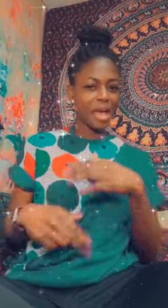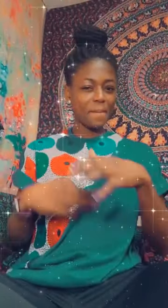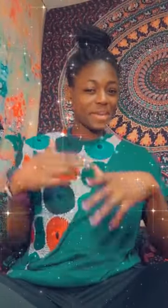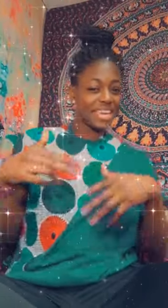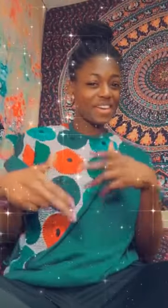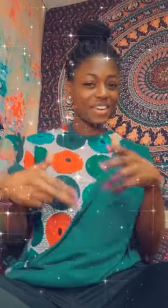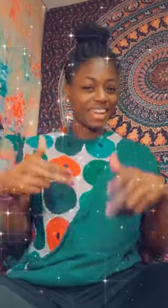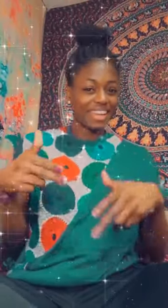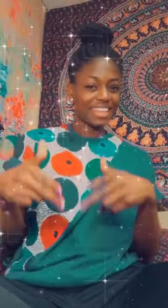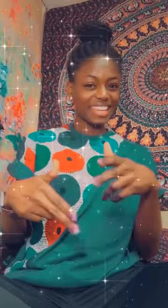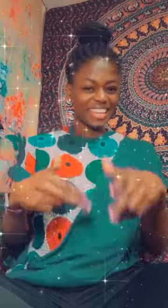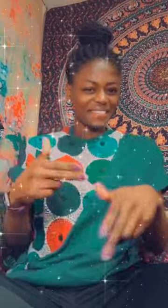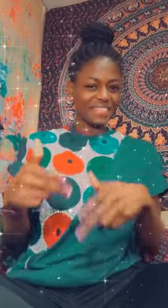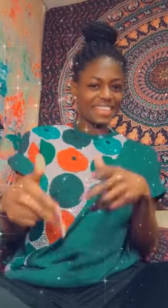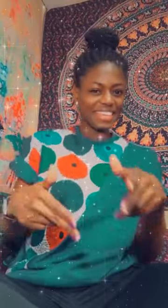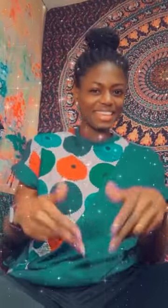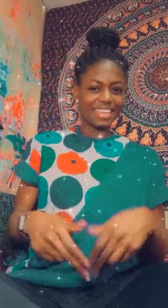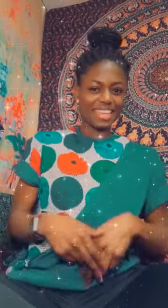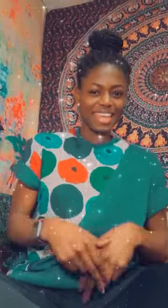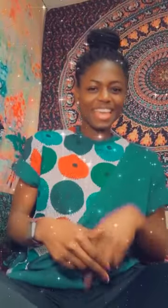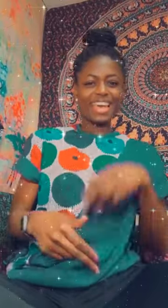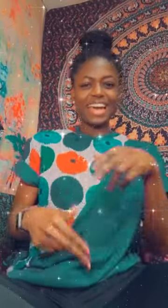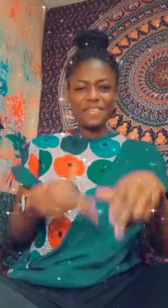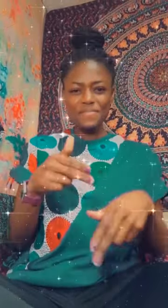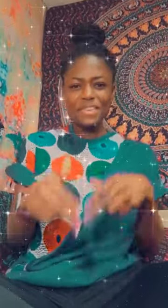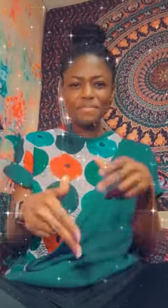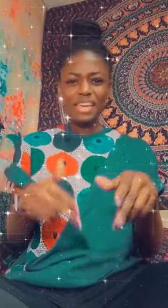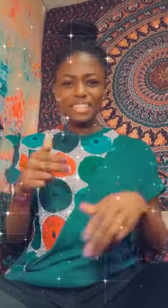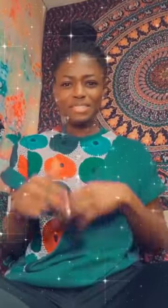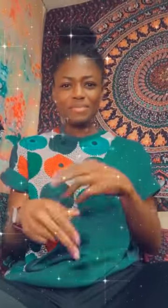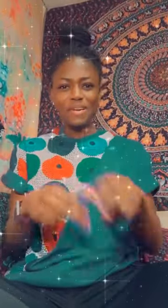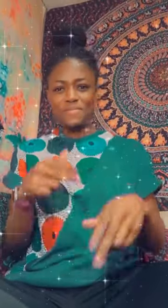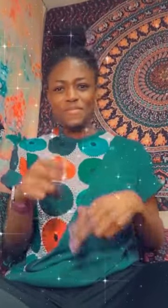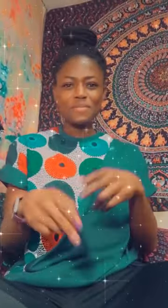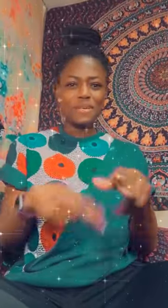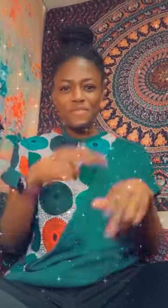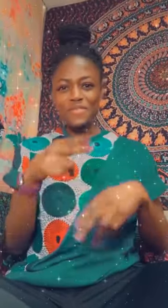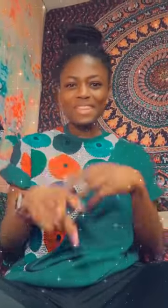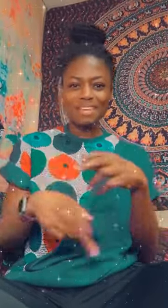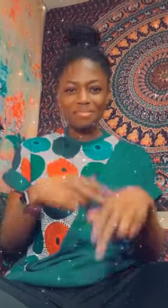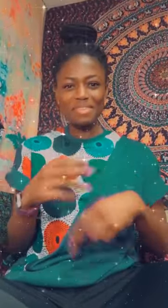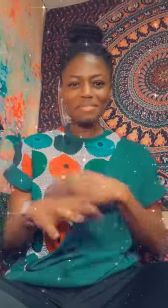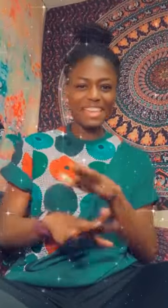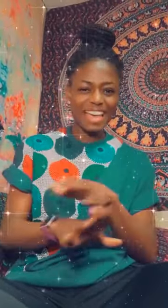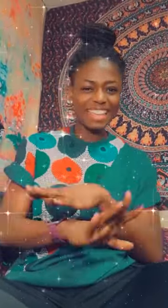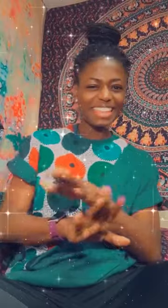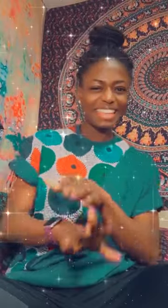Make it go now, you not fear it. I'm feeling my voice, like them, I'm there.